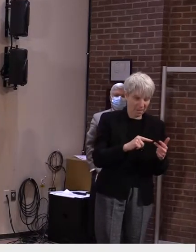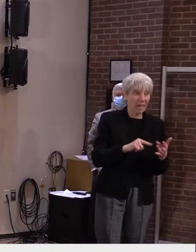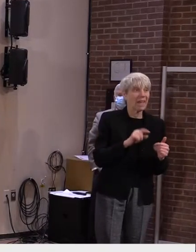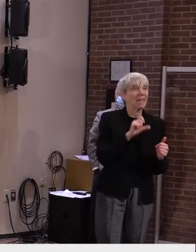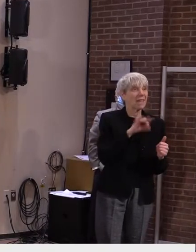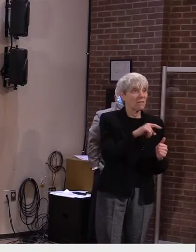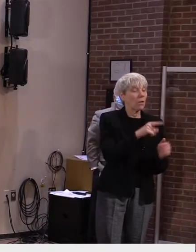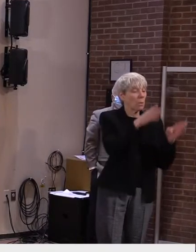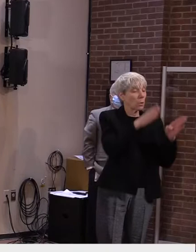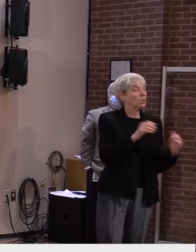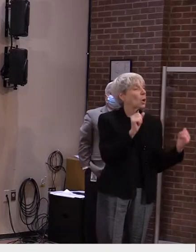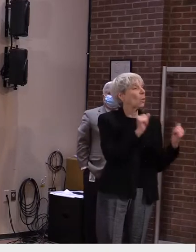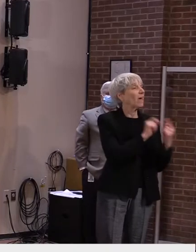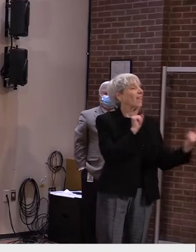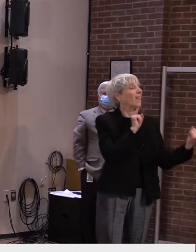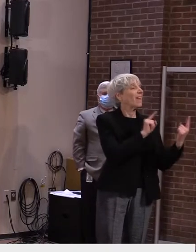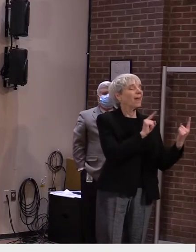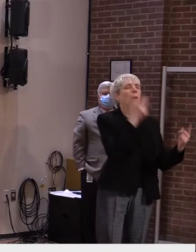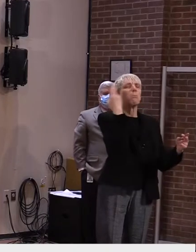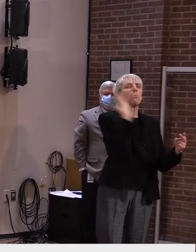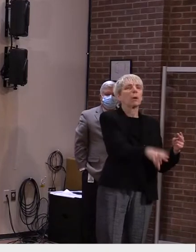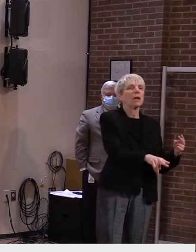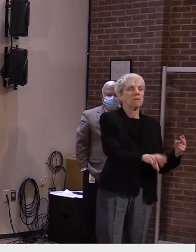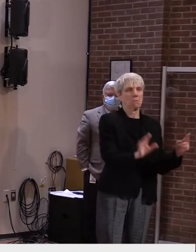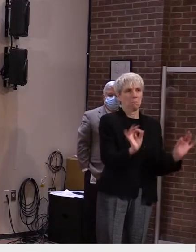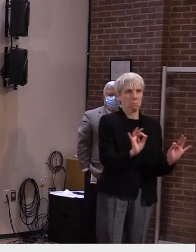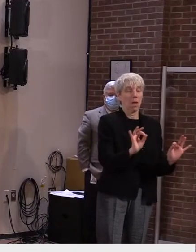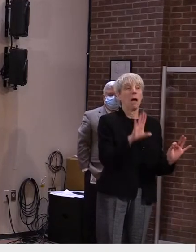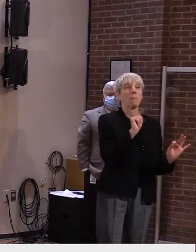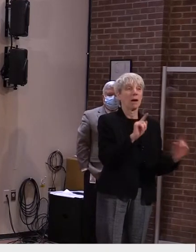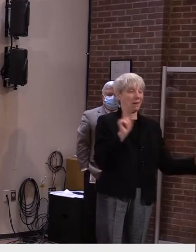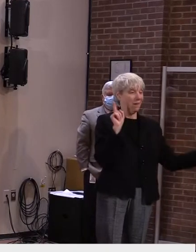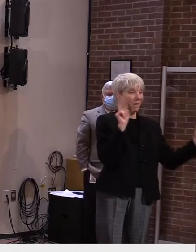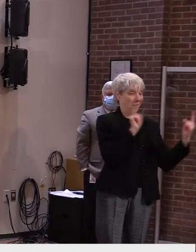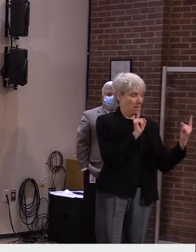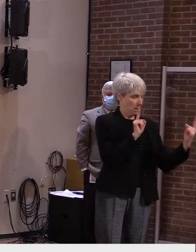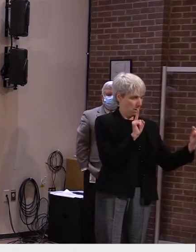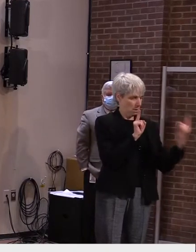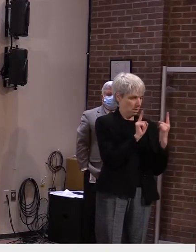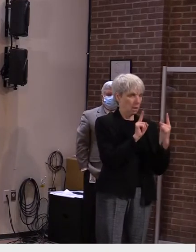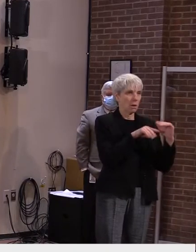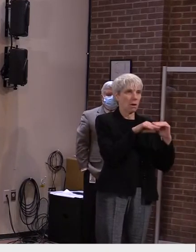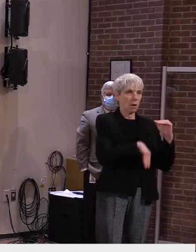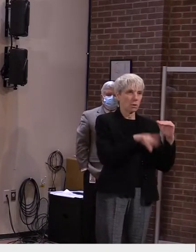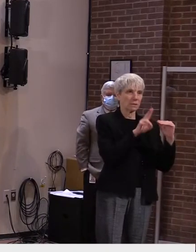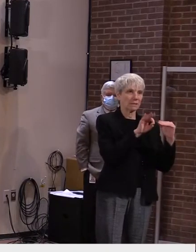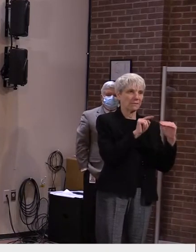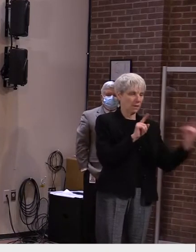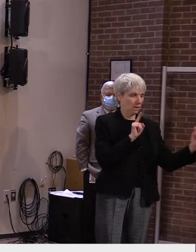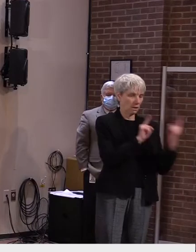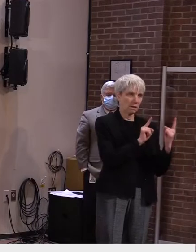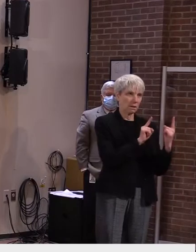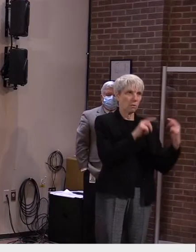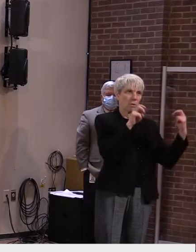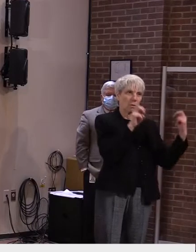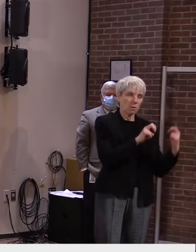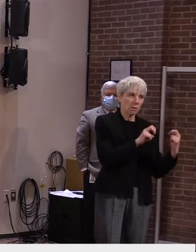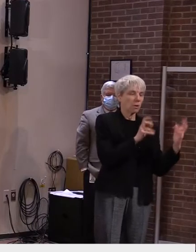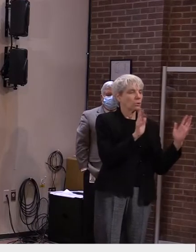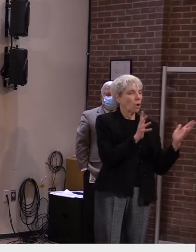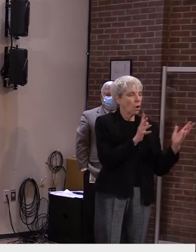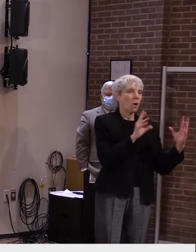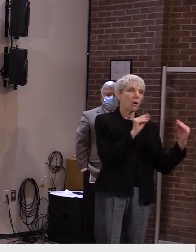those people were within 6 feet of you for a total of 15 minutes or more over a 24-hour